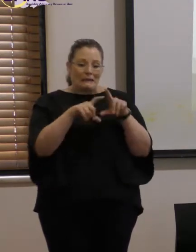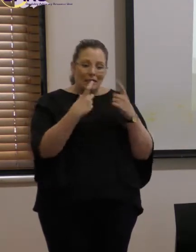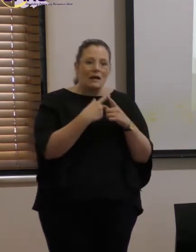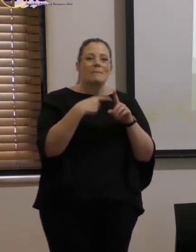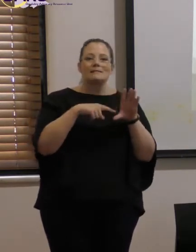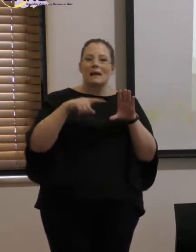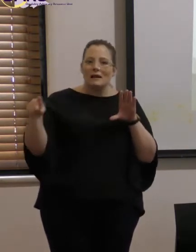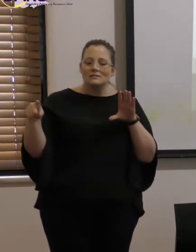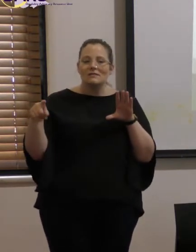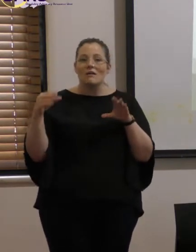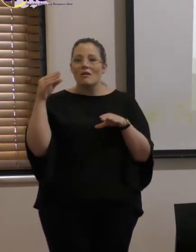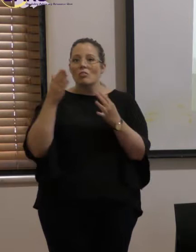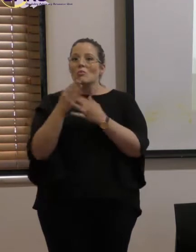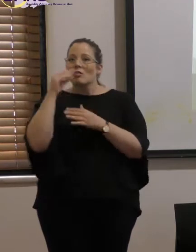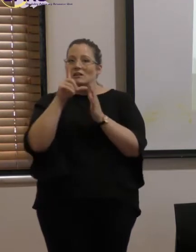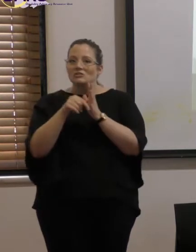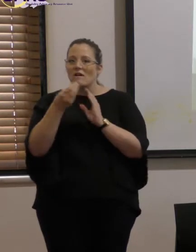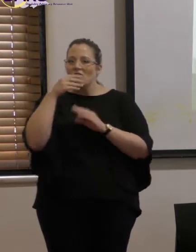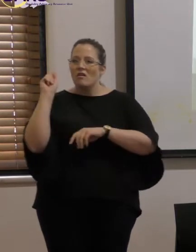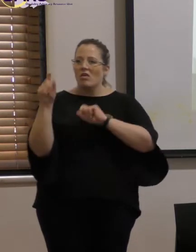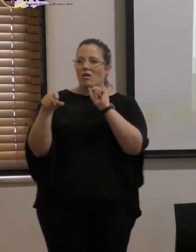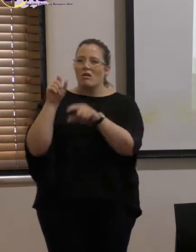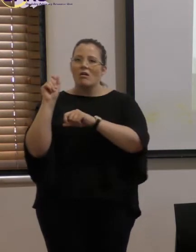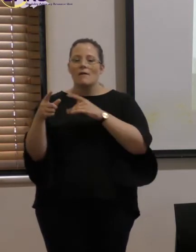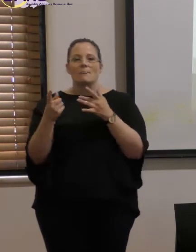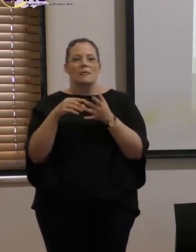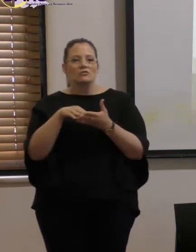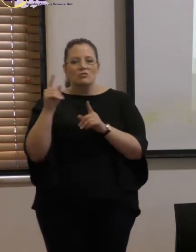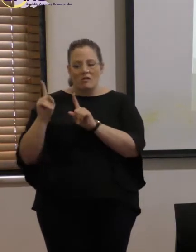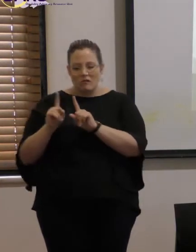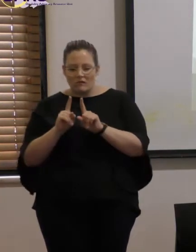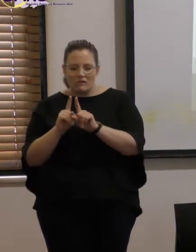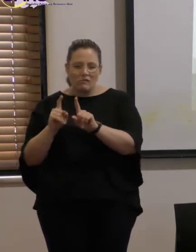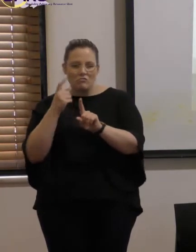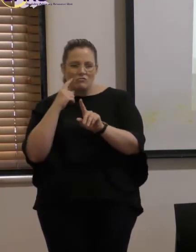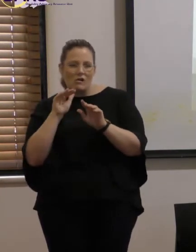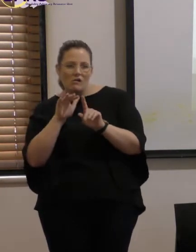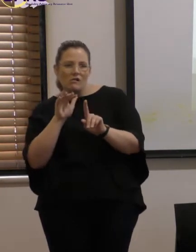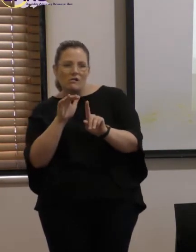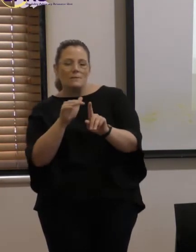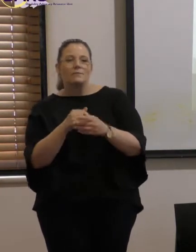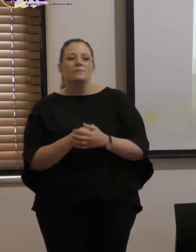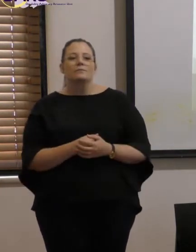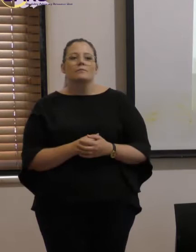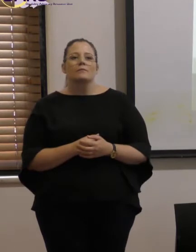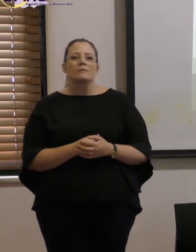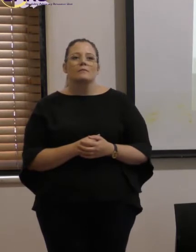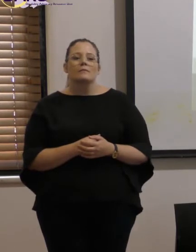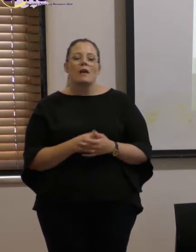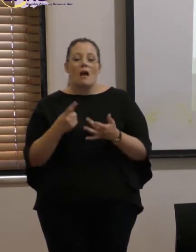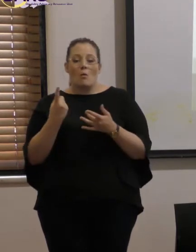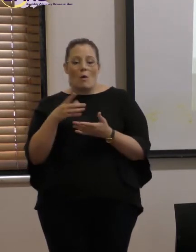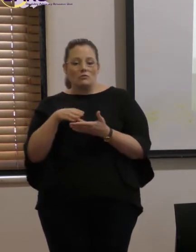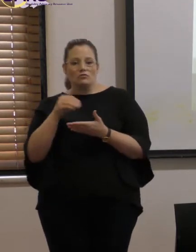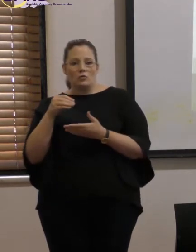at him during lunchtime and has had the student intimidate him and follow him home from school. The student filmed his frightened reaction and uploaded